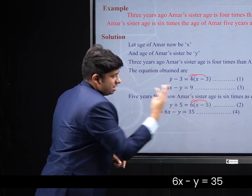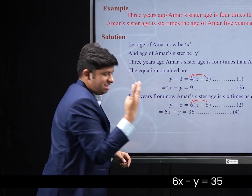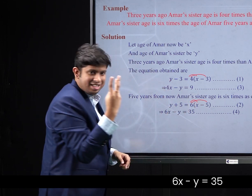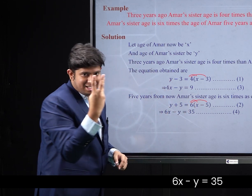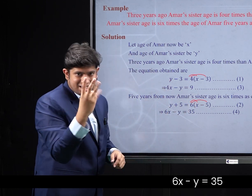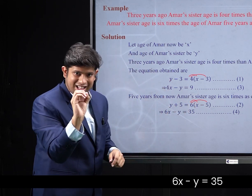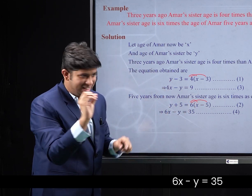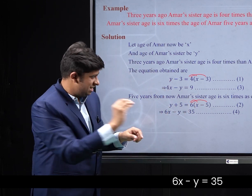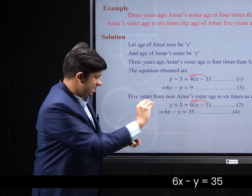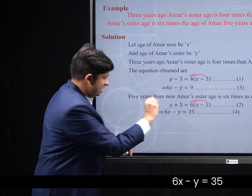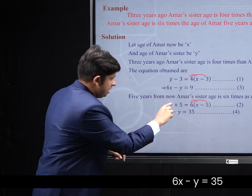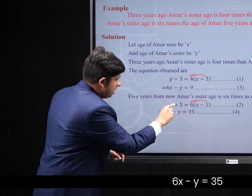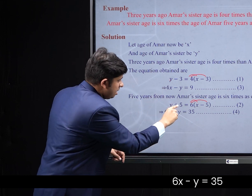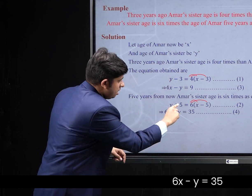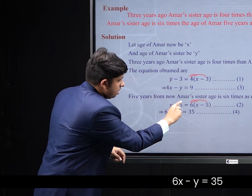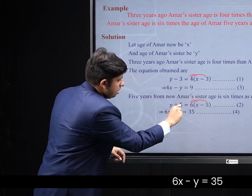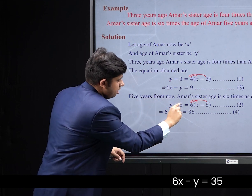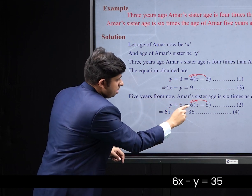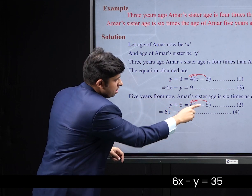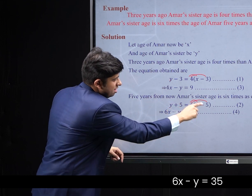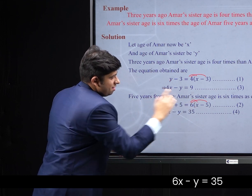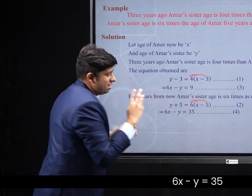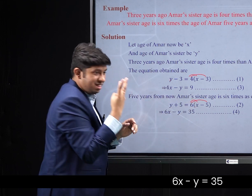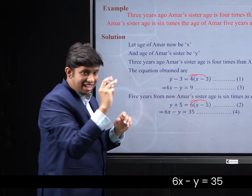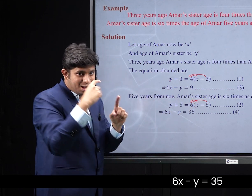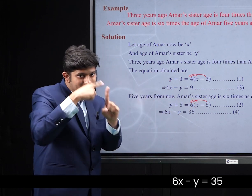6x minus y is equal to 35.